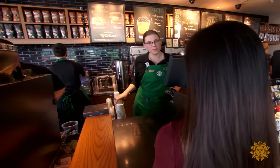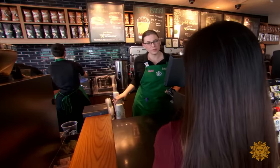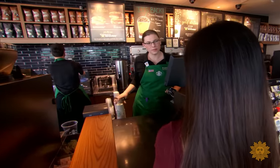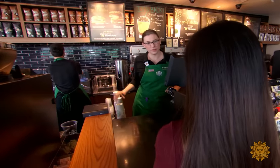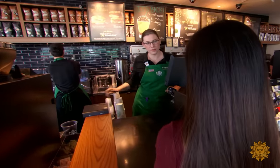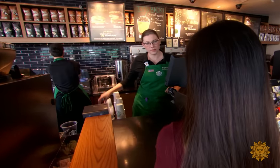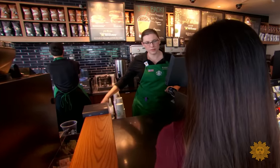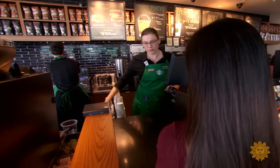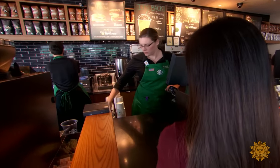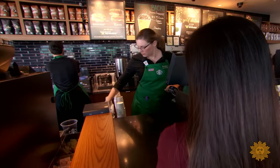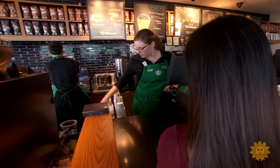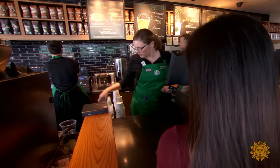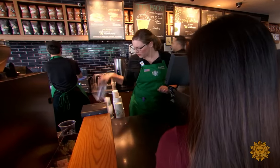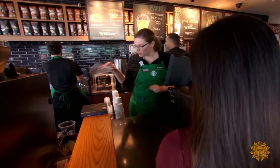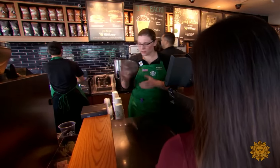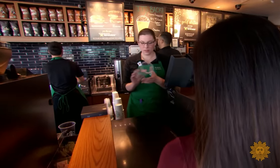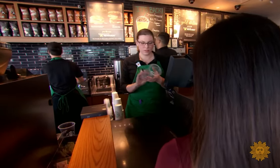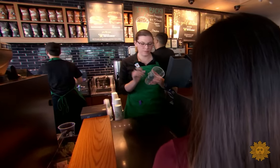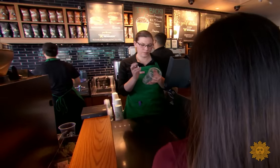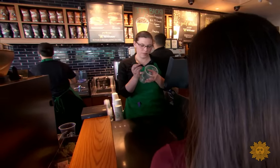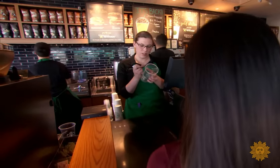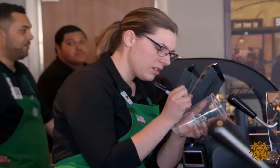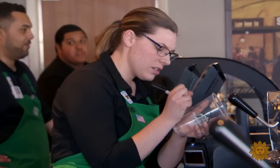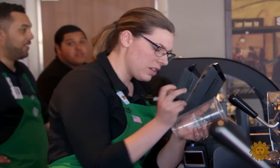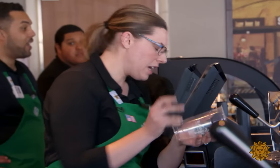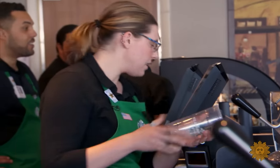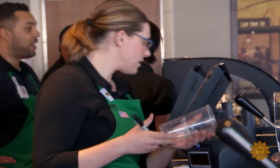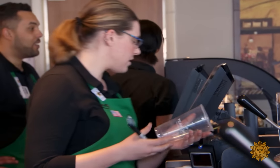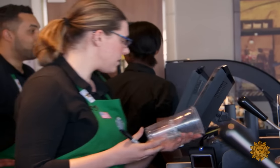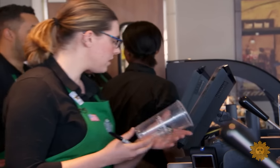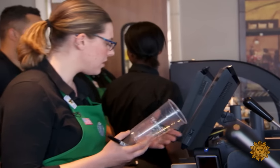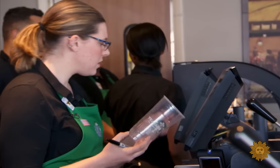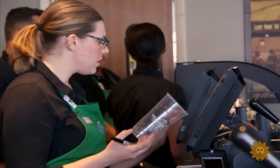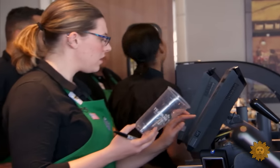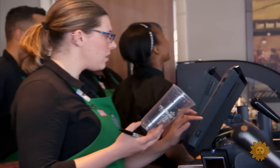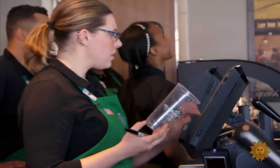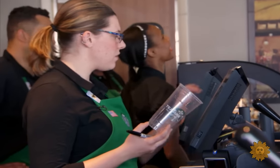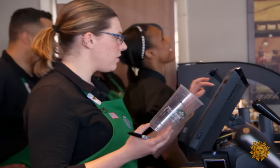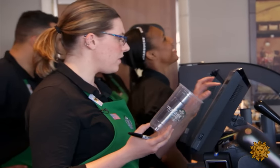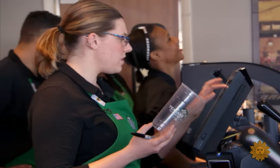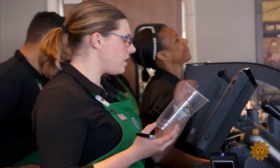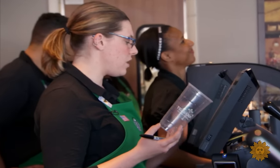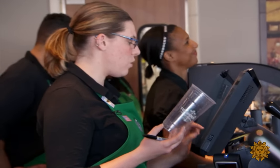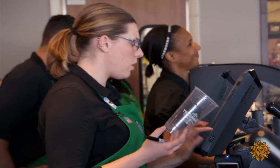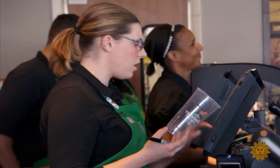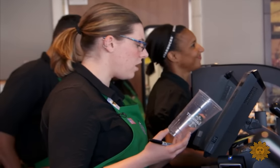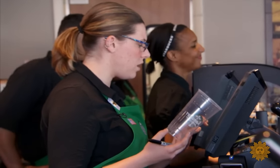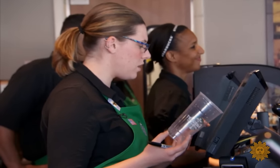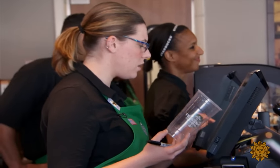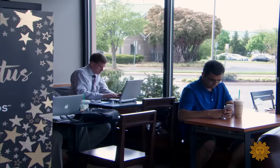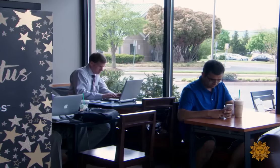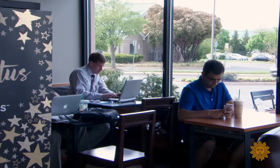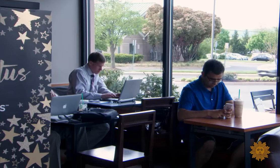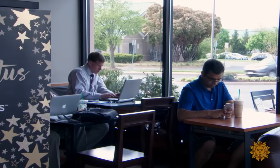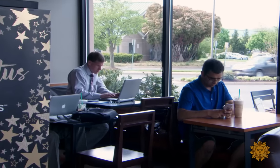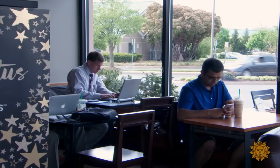not for a tip or because the boss is watching, but because kindness is who they are, and the customer,